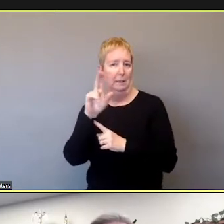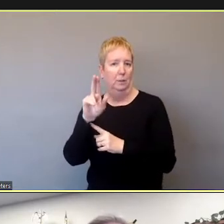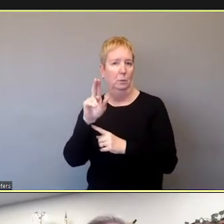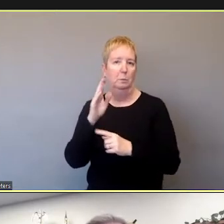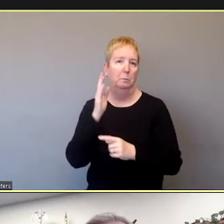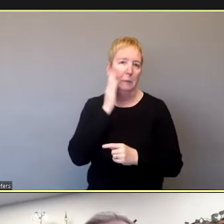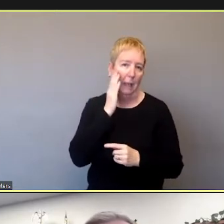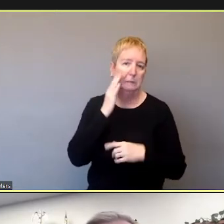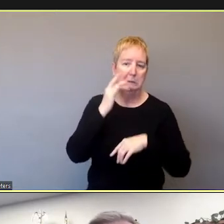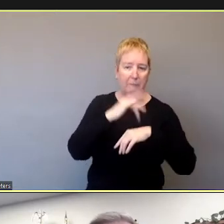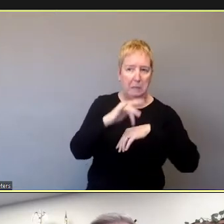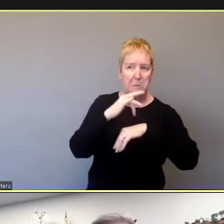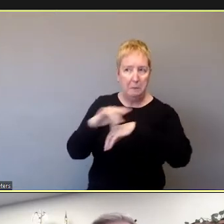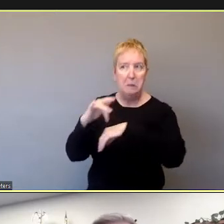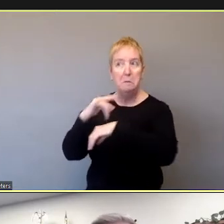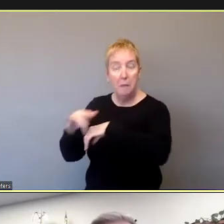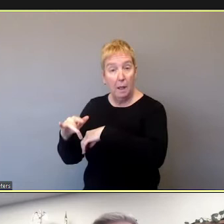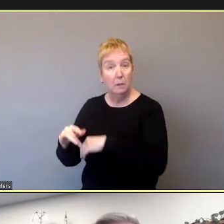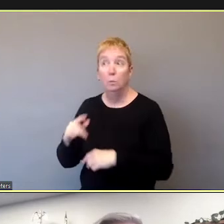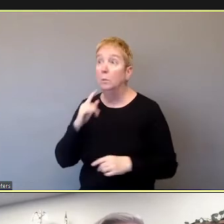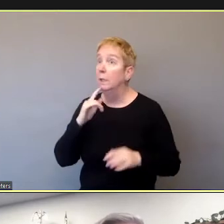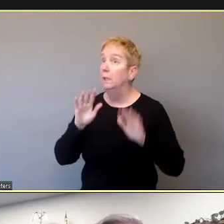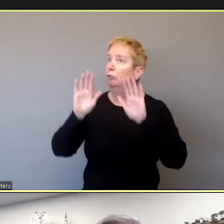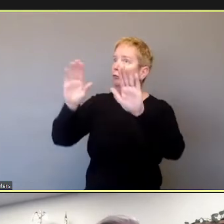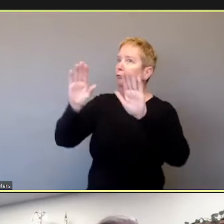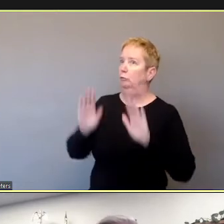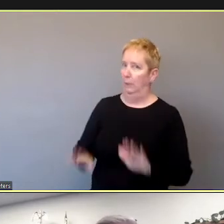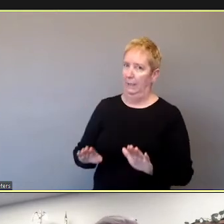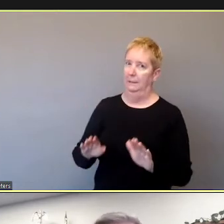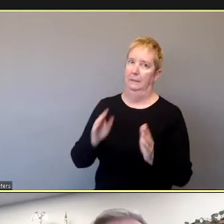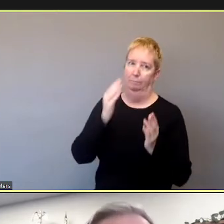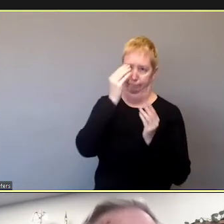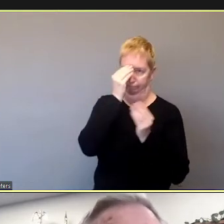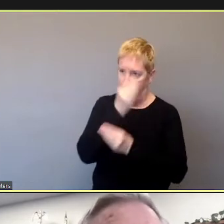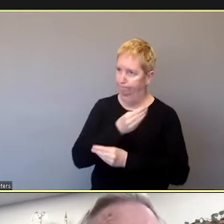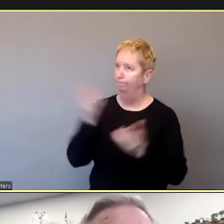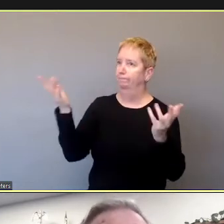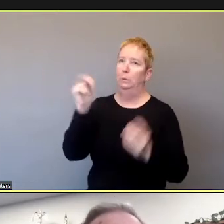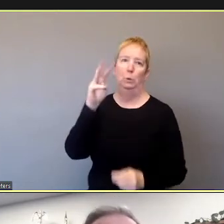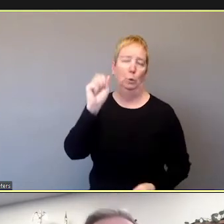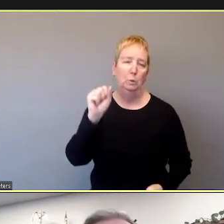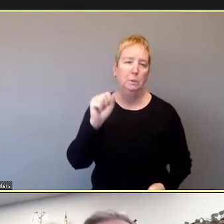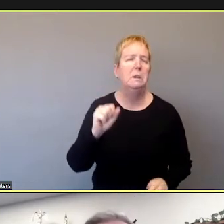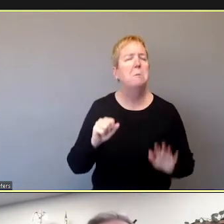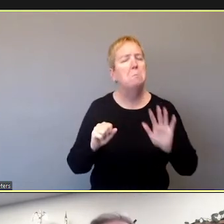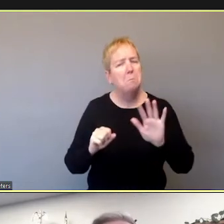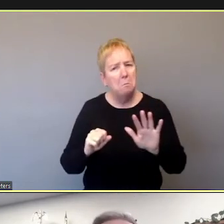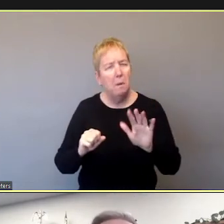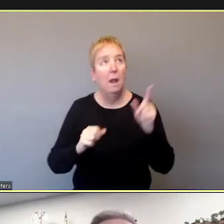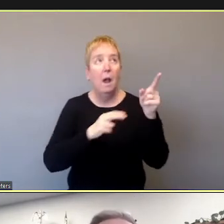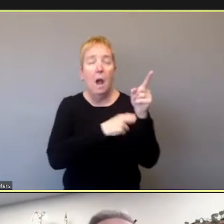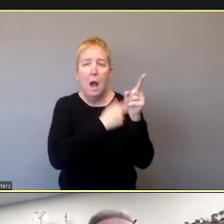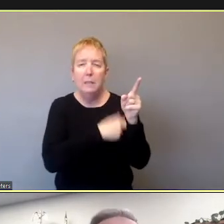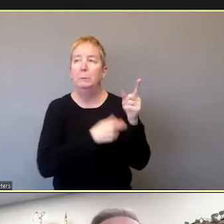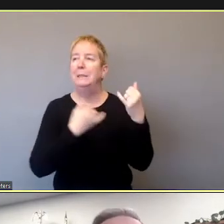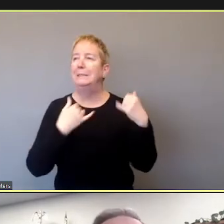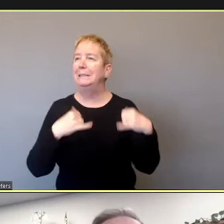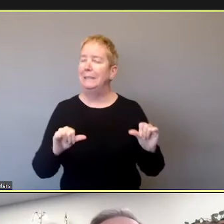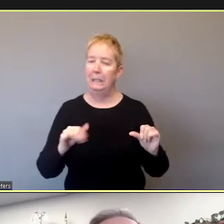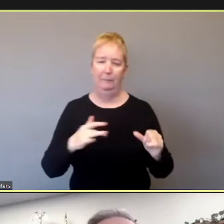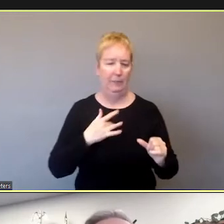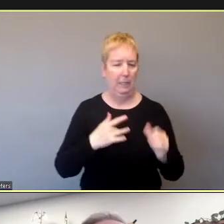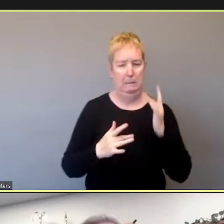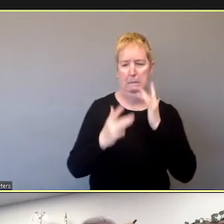well. So great news on the hospital front. Hospitals still struggling with being able to obtain enough staff